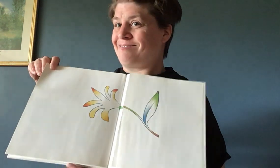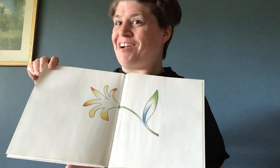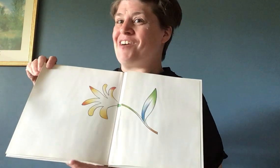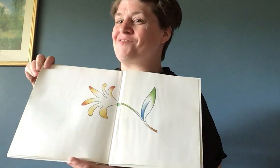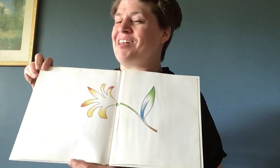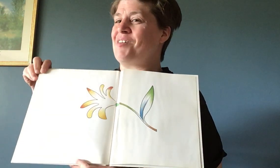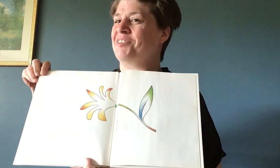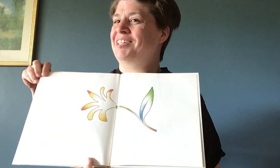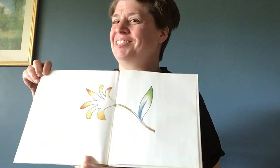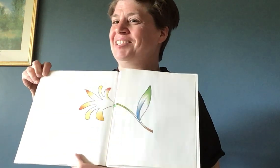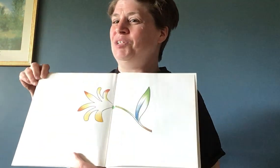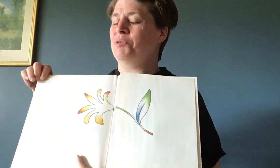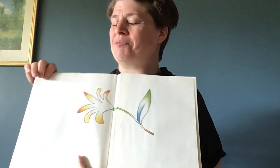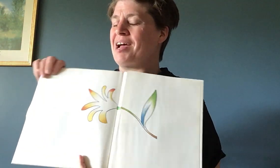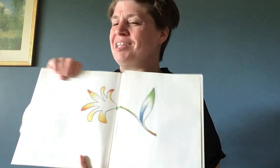Our flower, you were right.